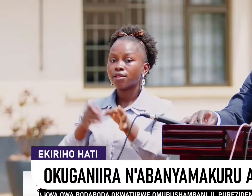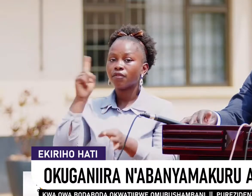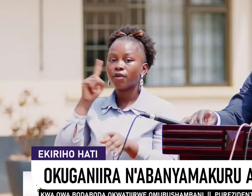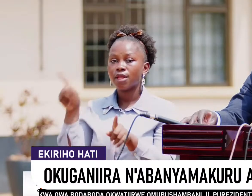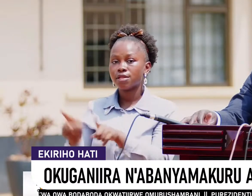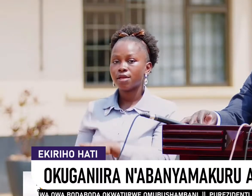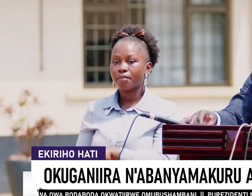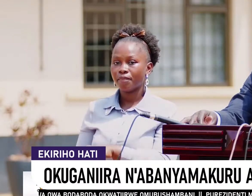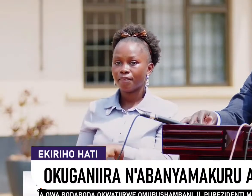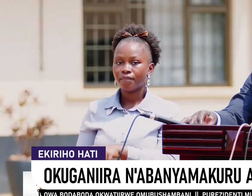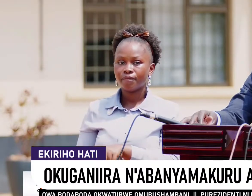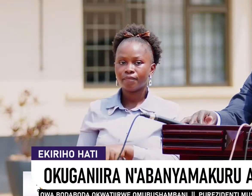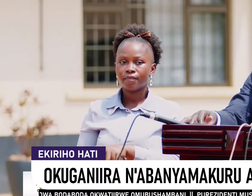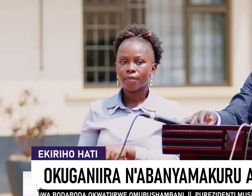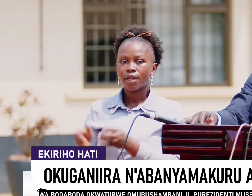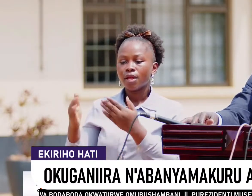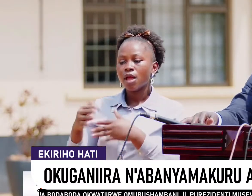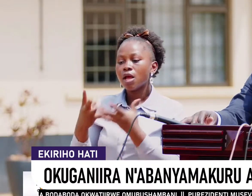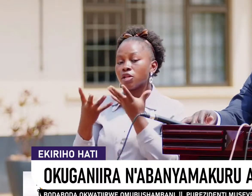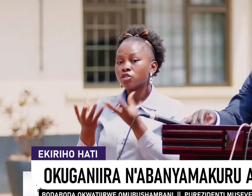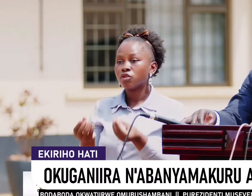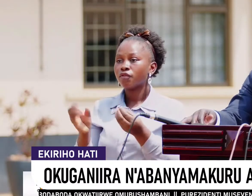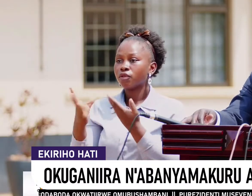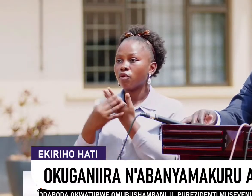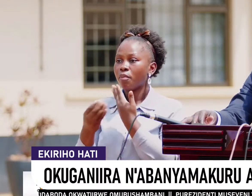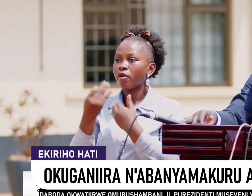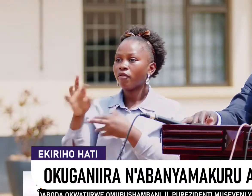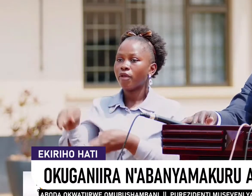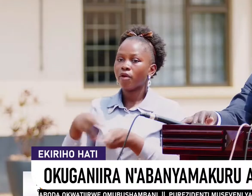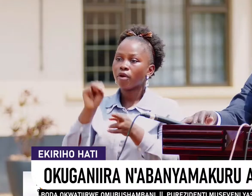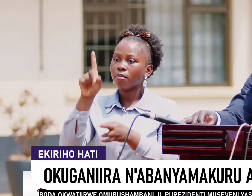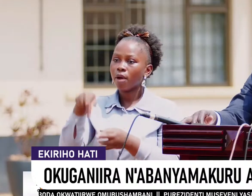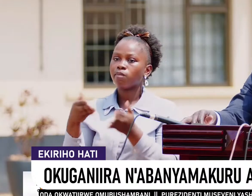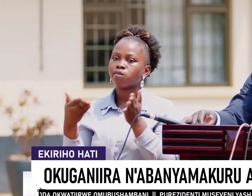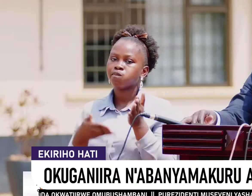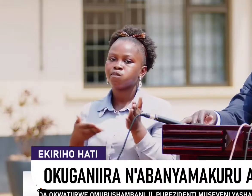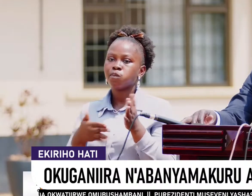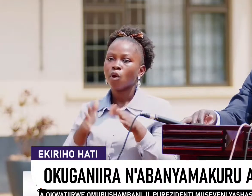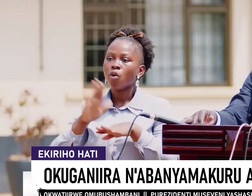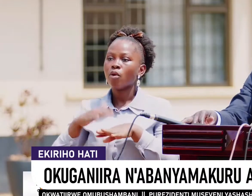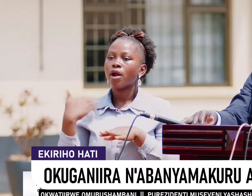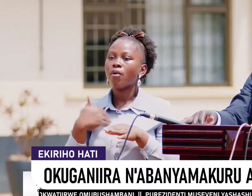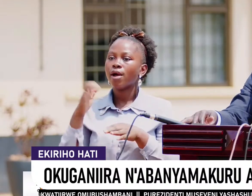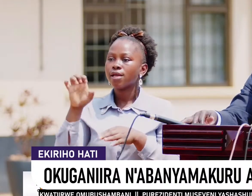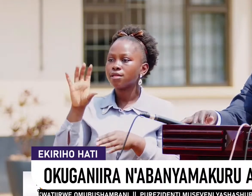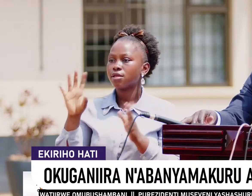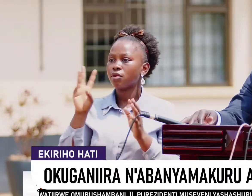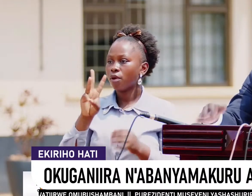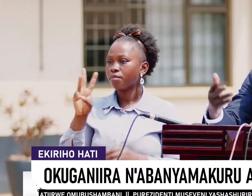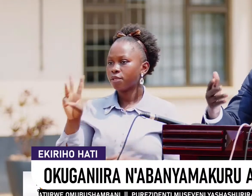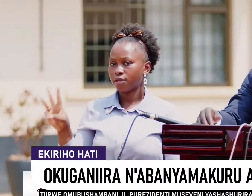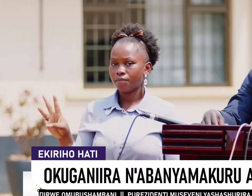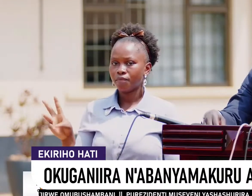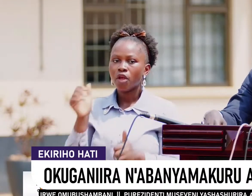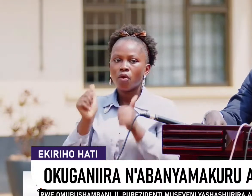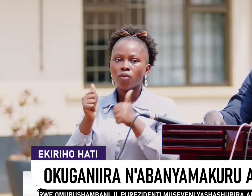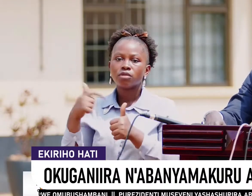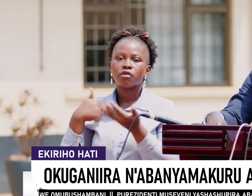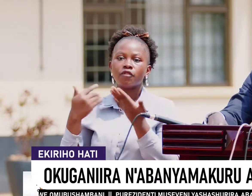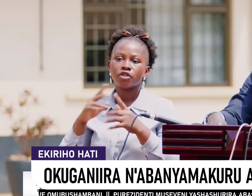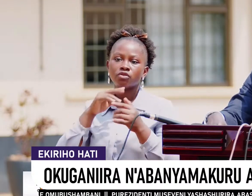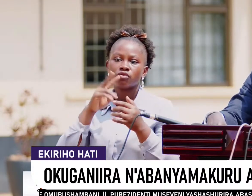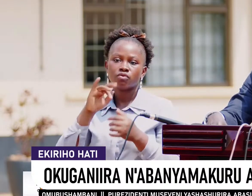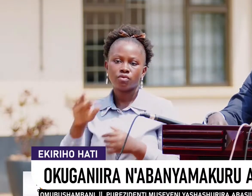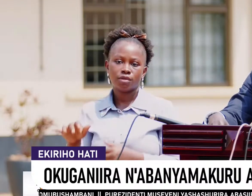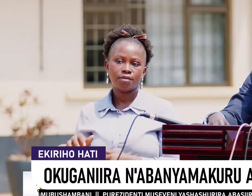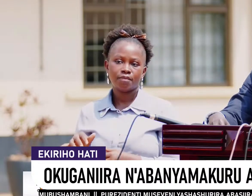same. A soft copy of the roadmap is available on our Electoral Commission website, which I read out